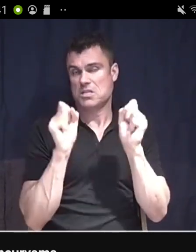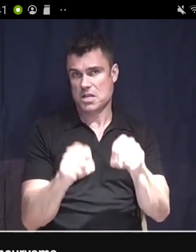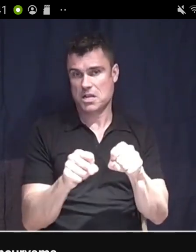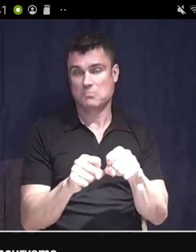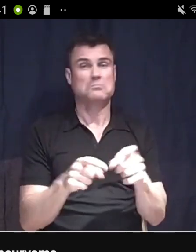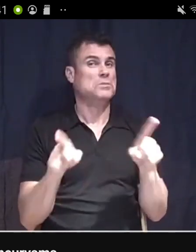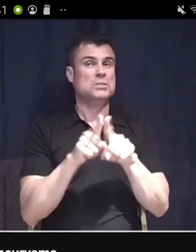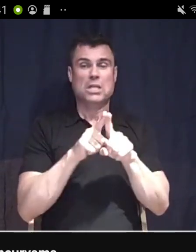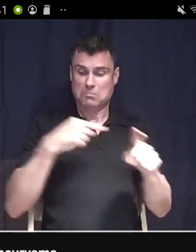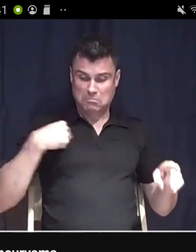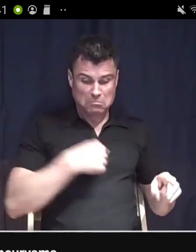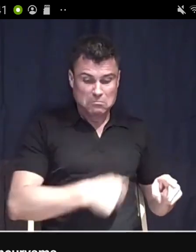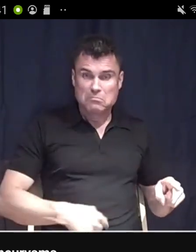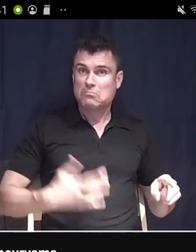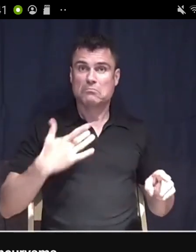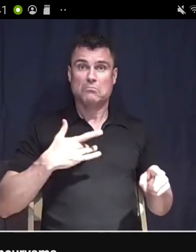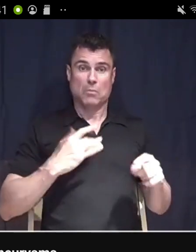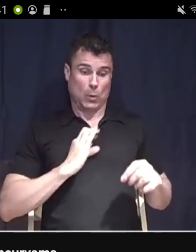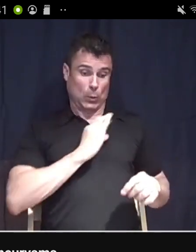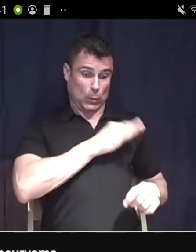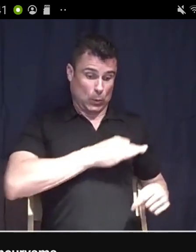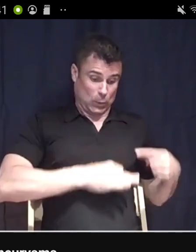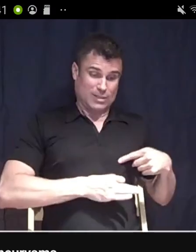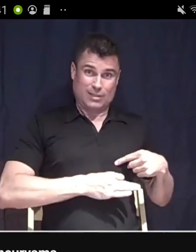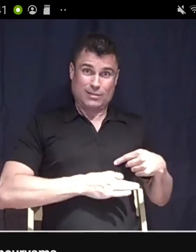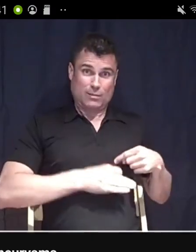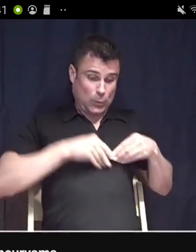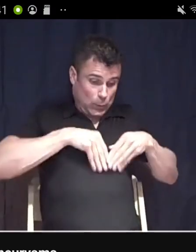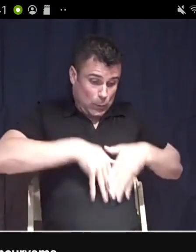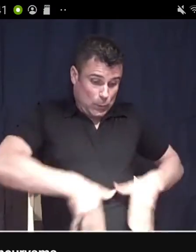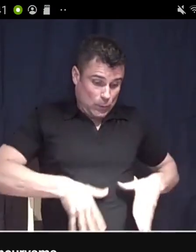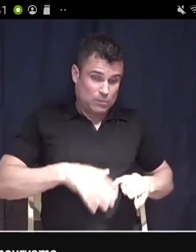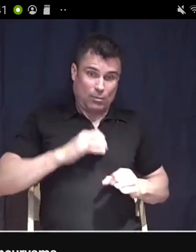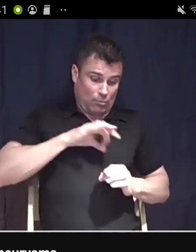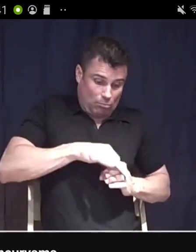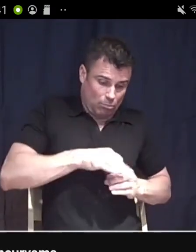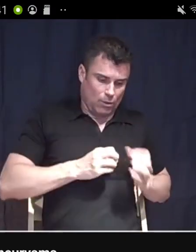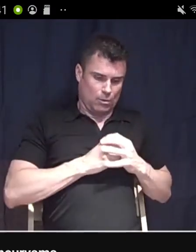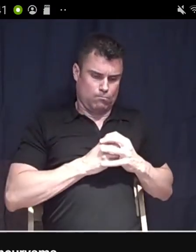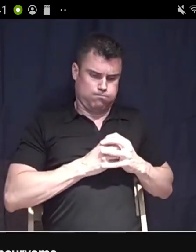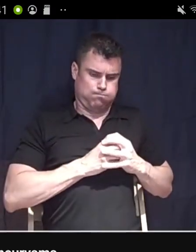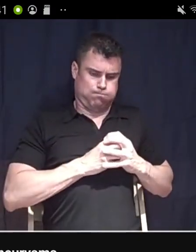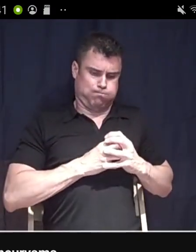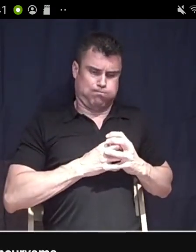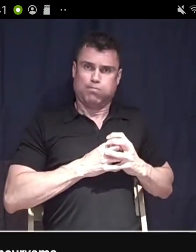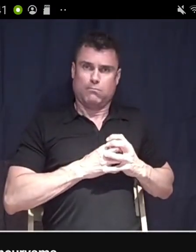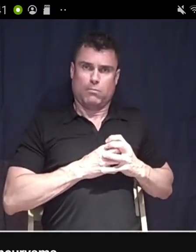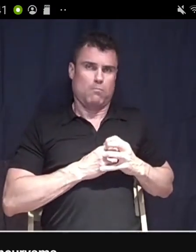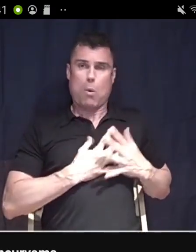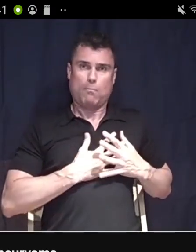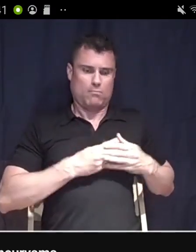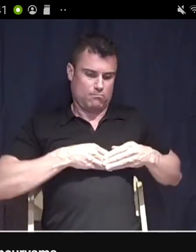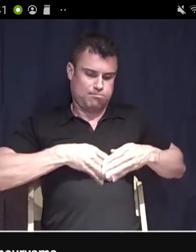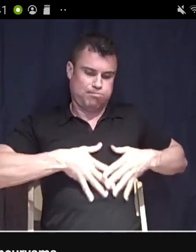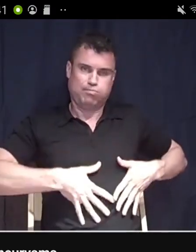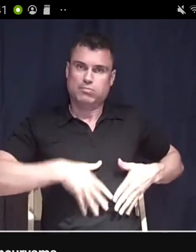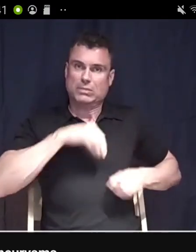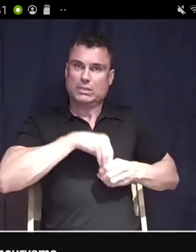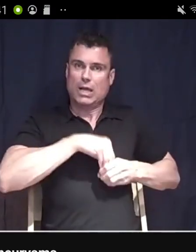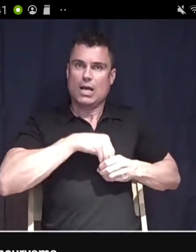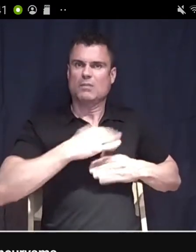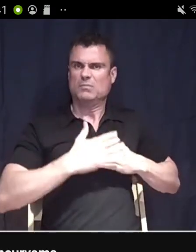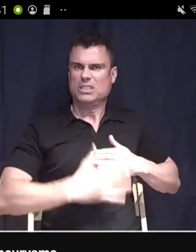you've had years practicing sign language and being a part